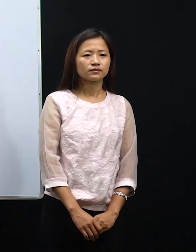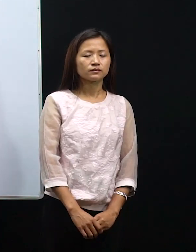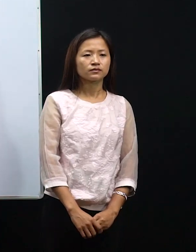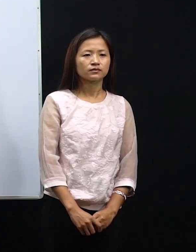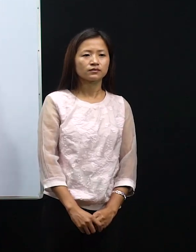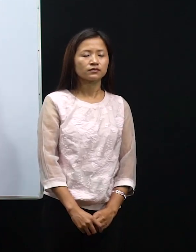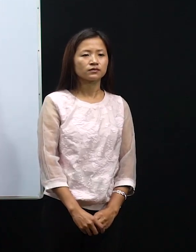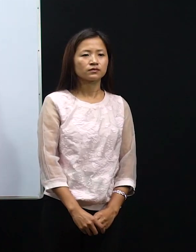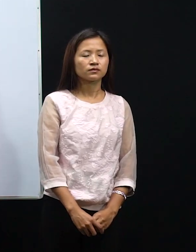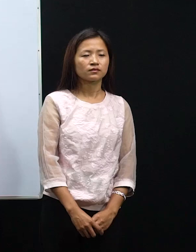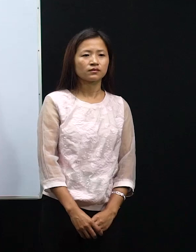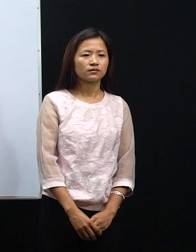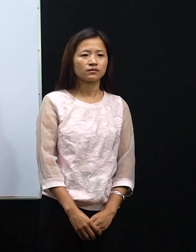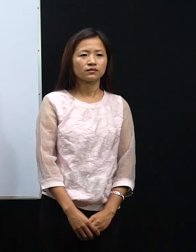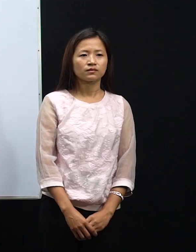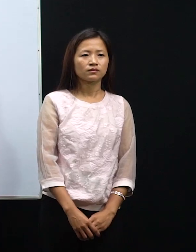Alright.